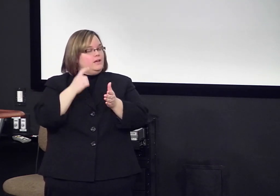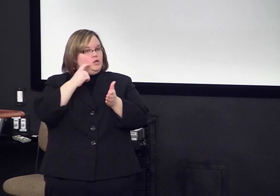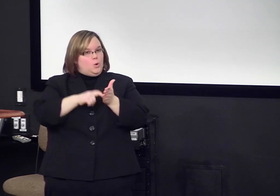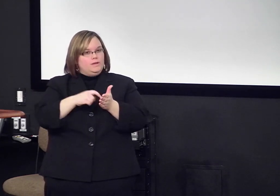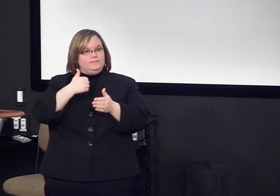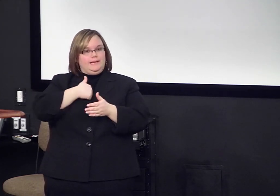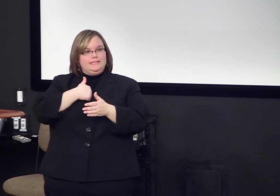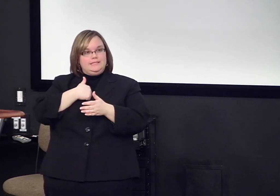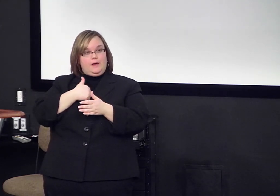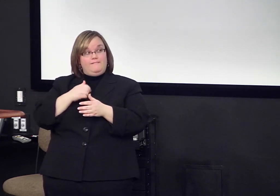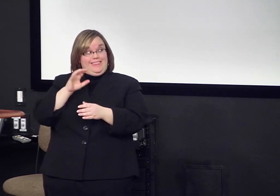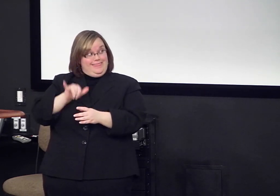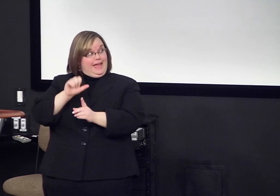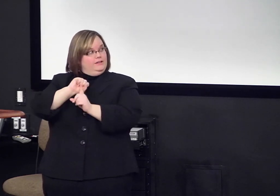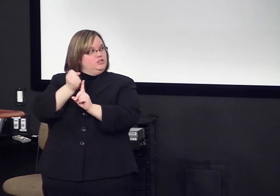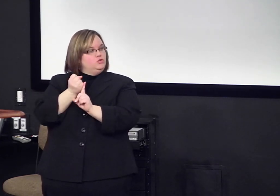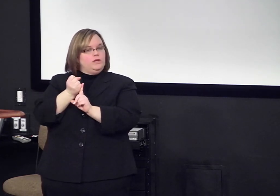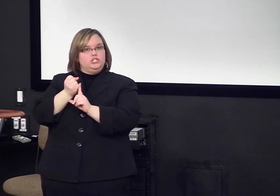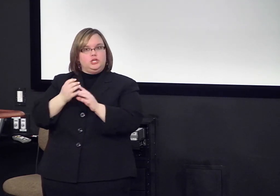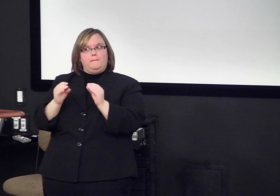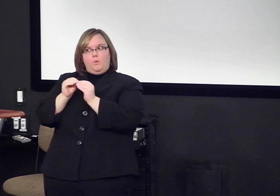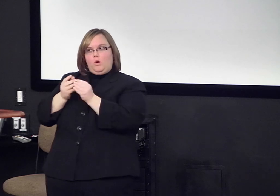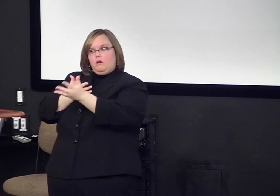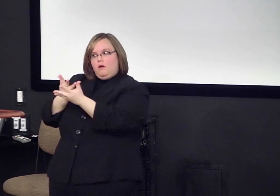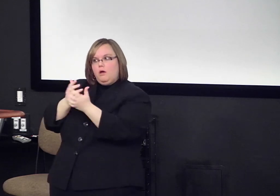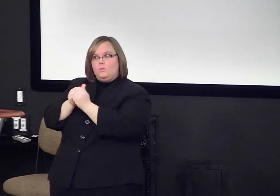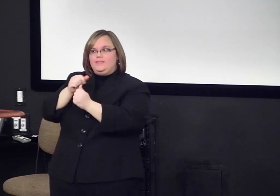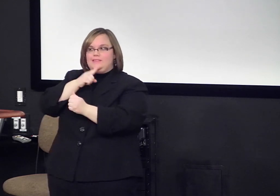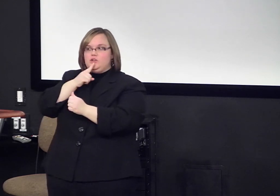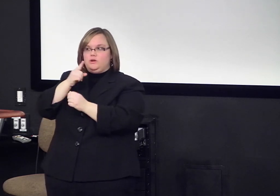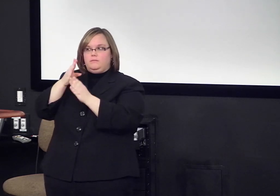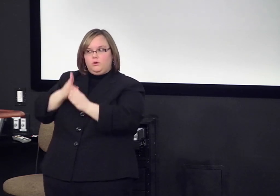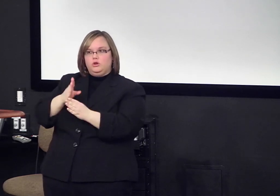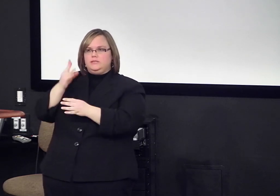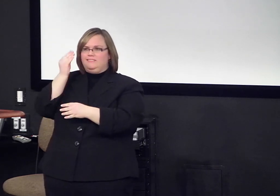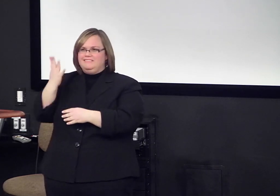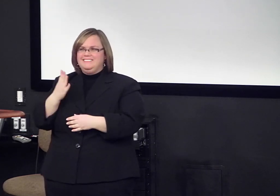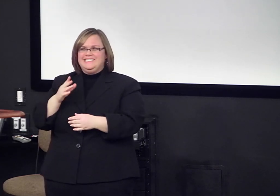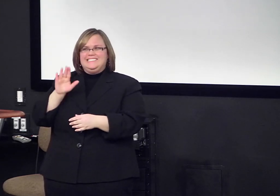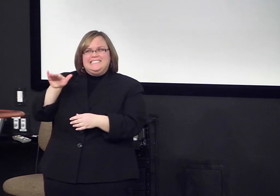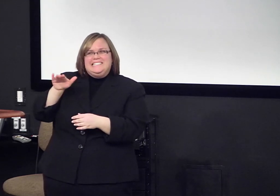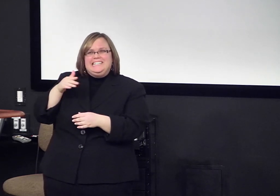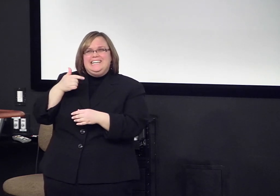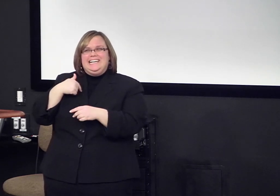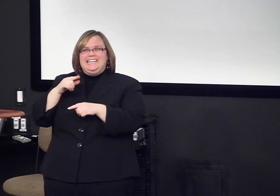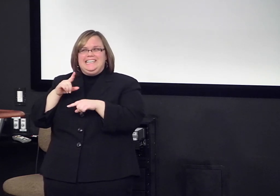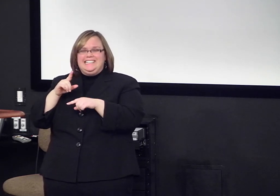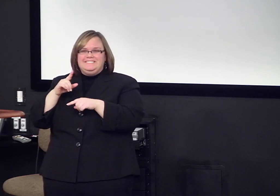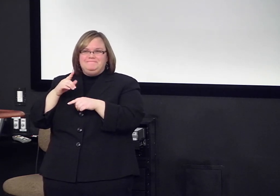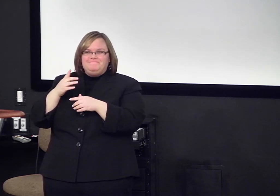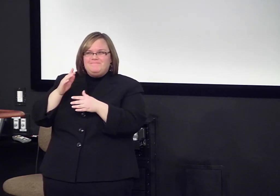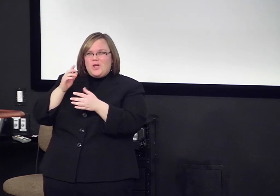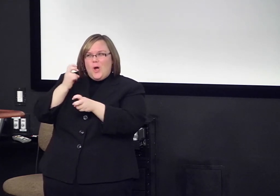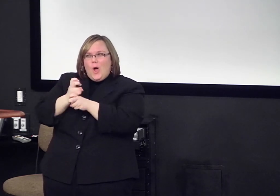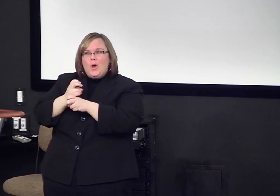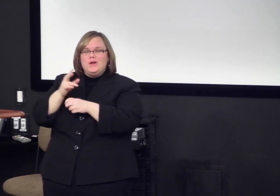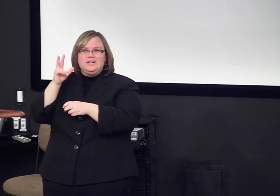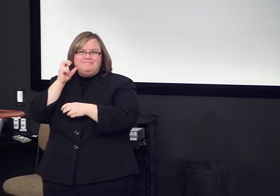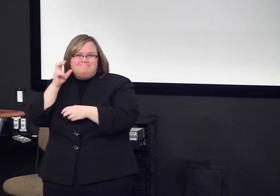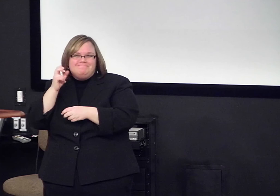them. And I've often noticed that for myself in that environment, I create more of a rapport with the hearing caller. I might